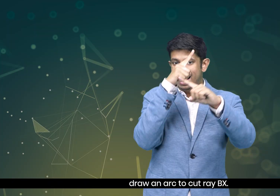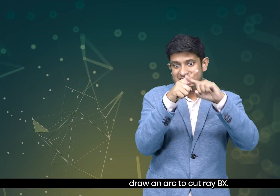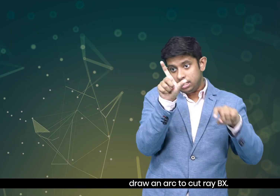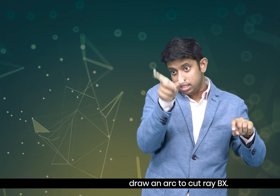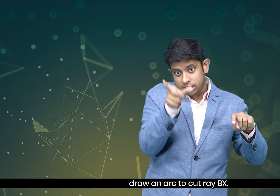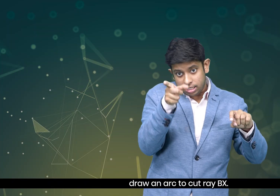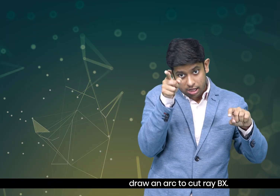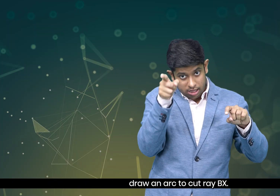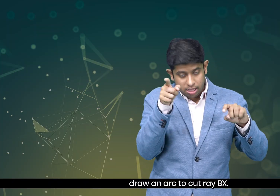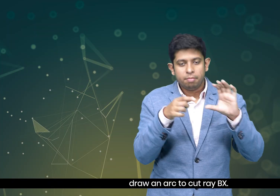BX.